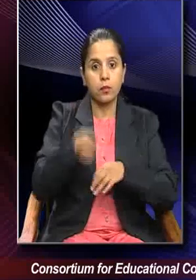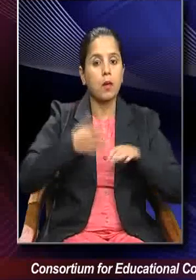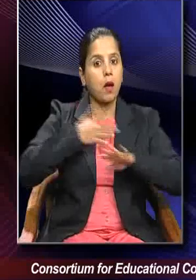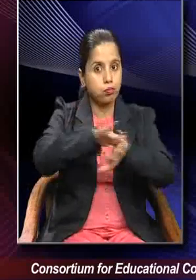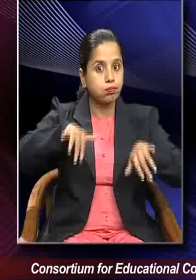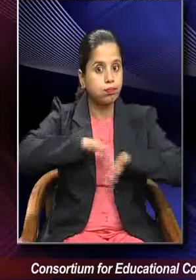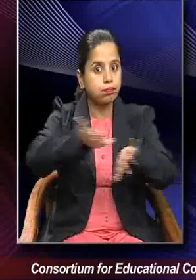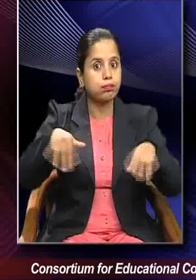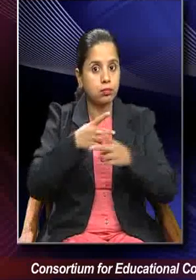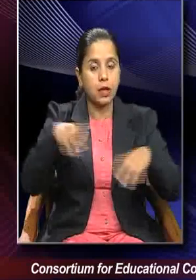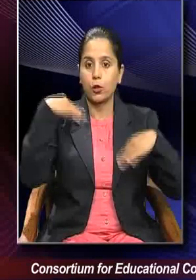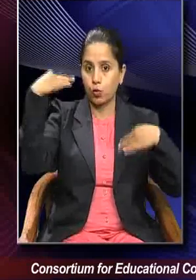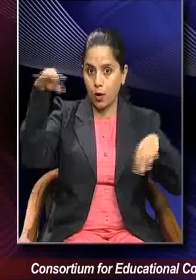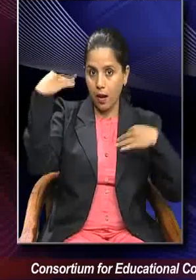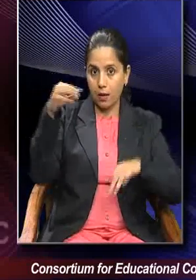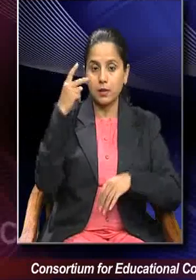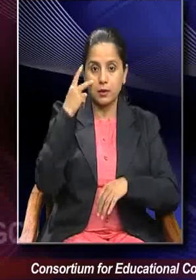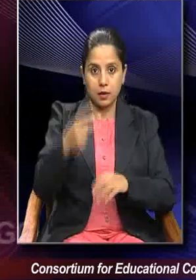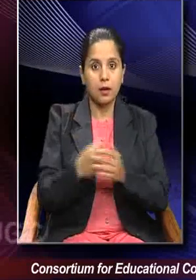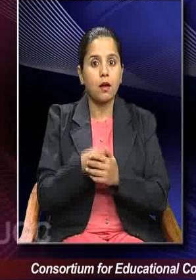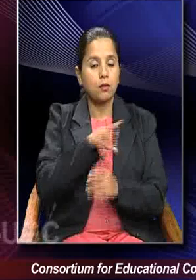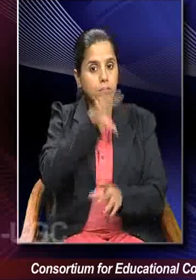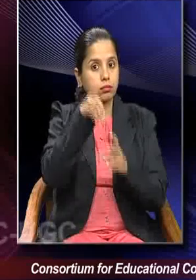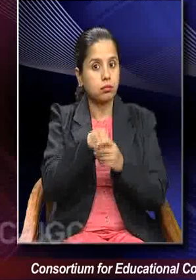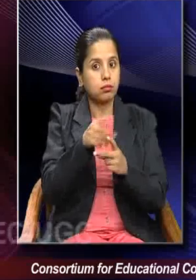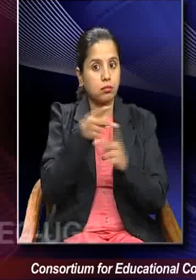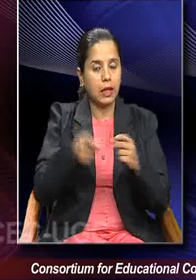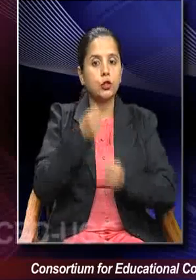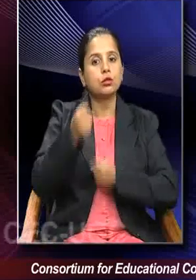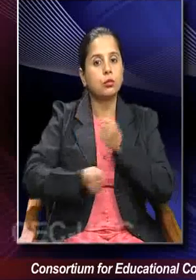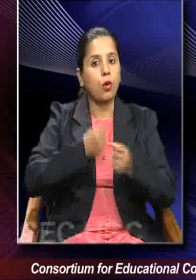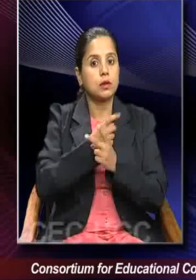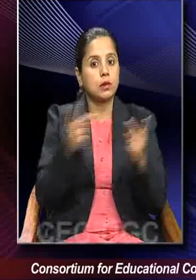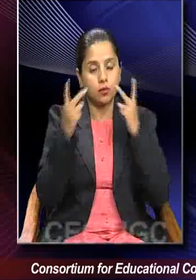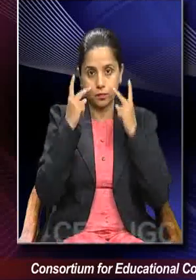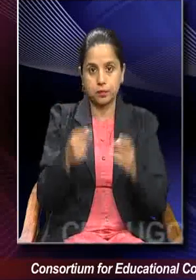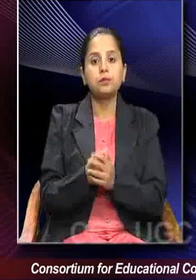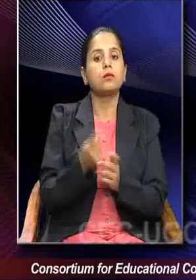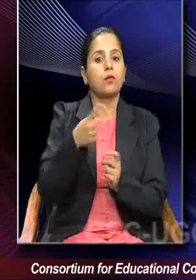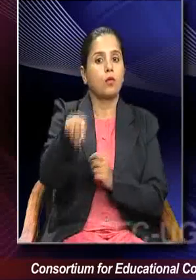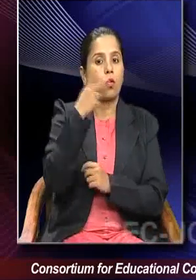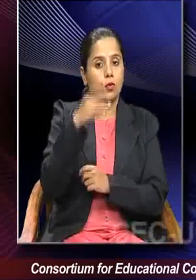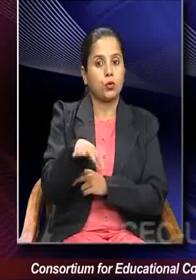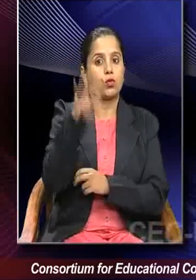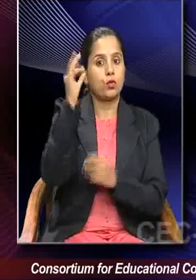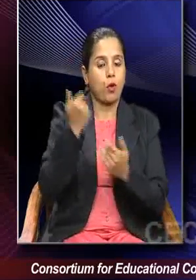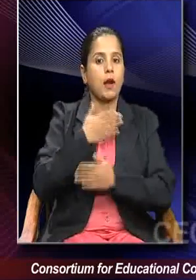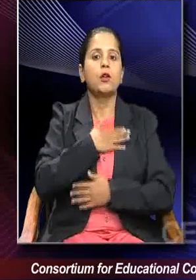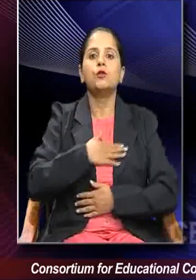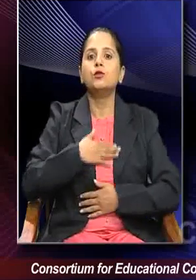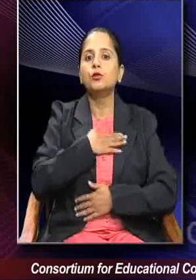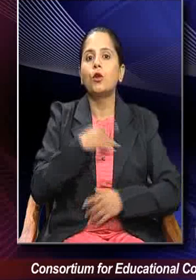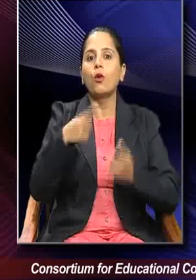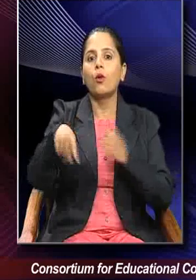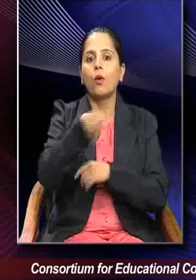swimming, dancing, and engaging in sports. You will find enjoyment